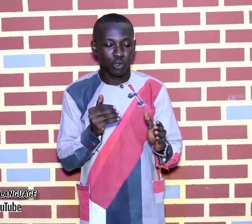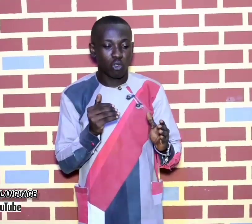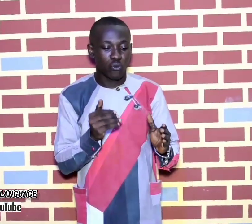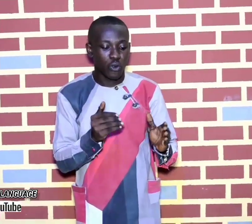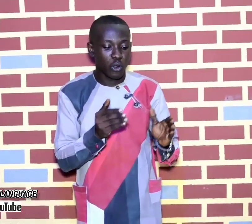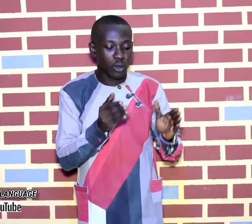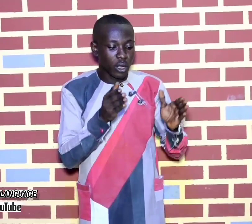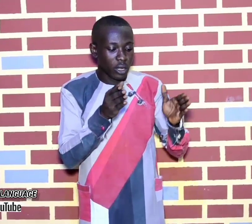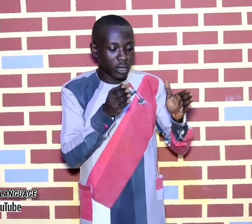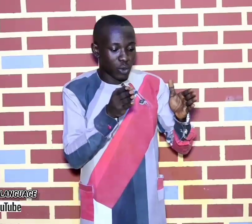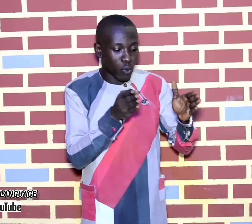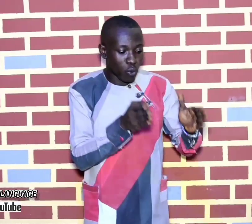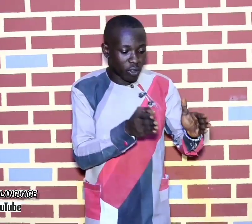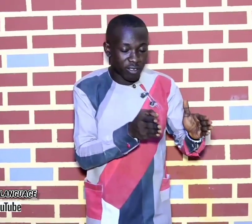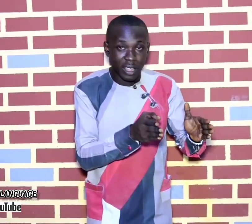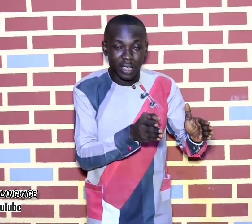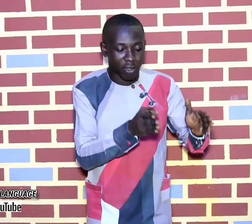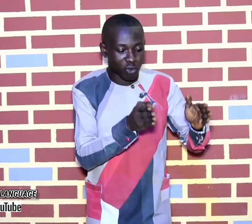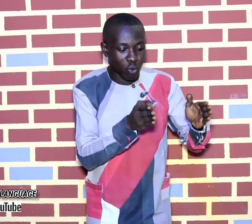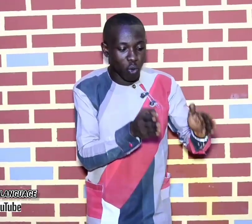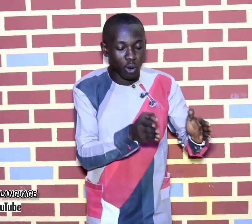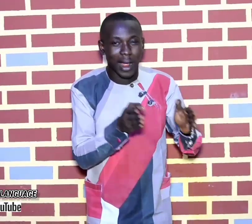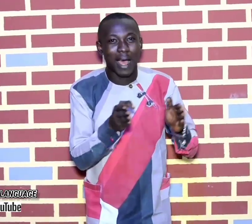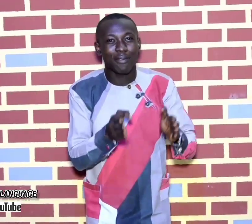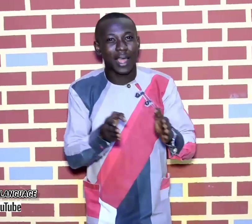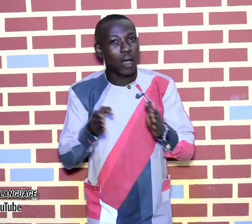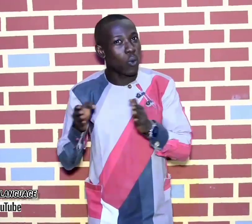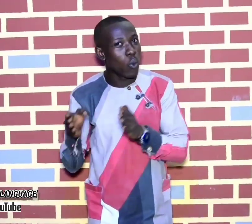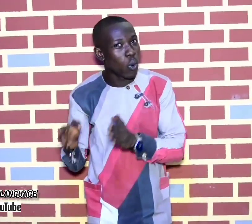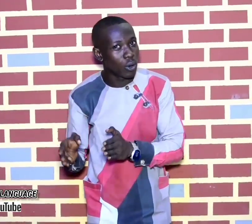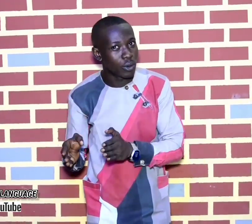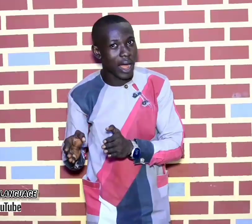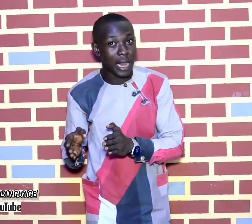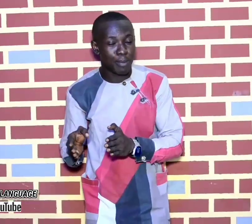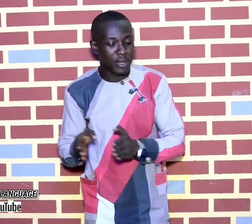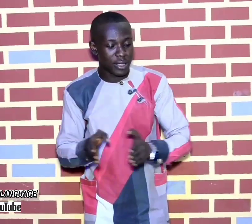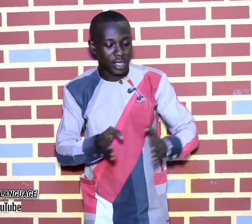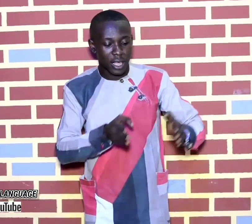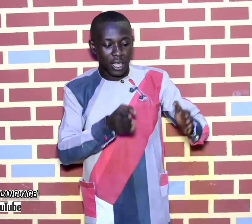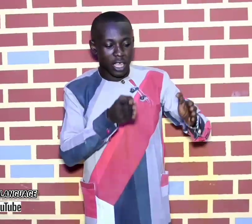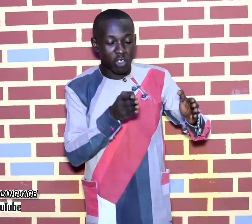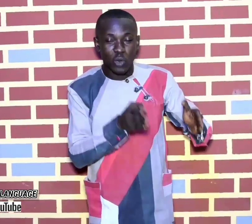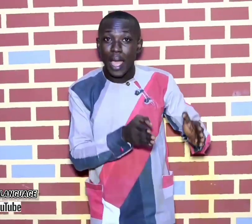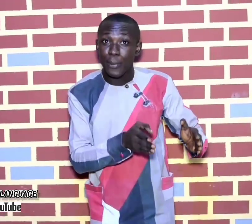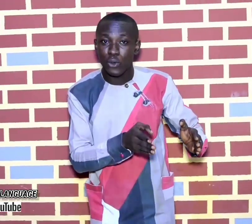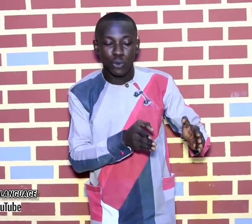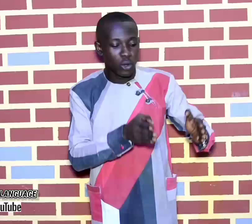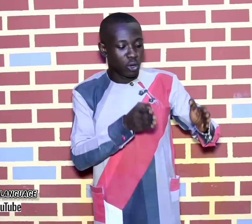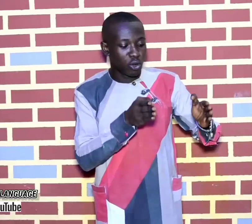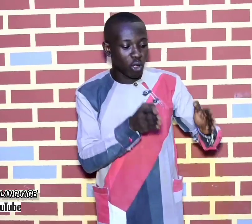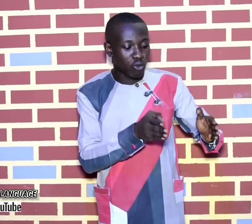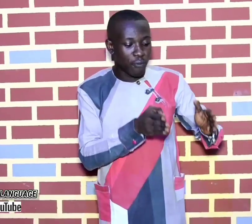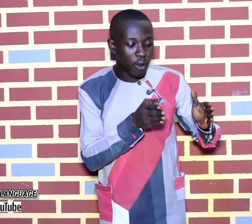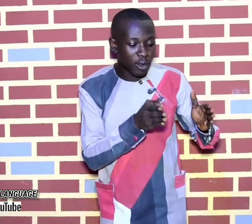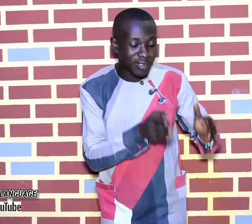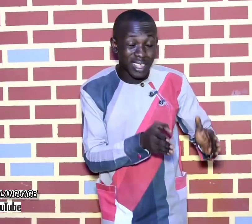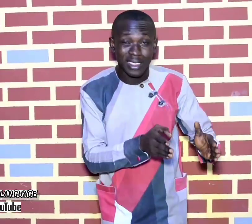not to follow the sentence word after word. I repeat, it will help you not to follow the